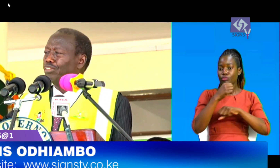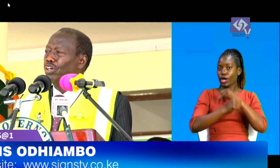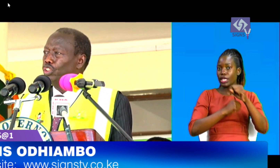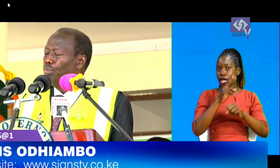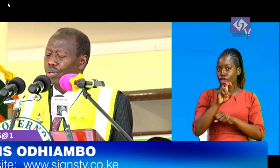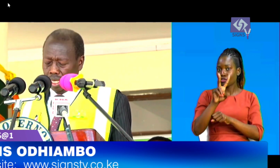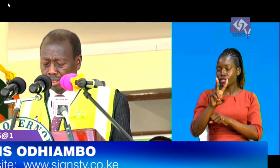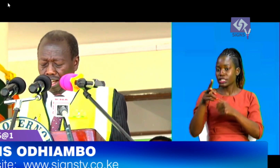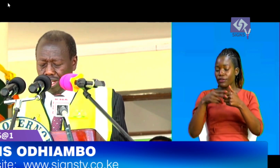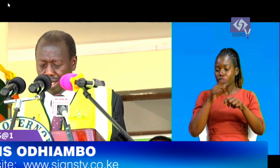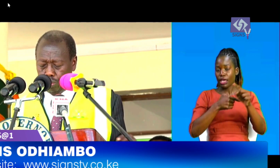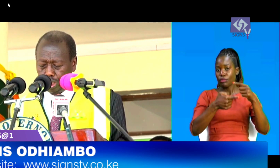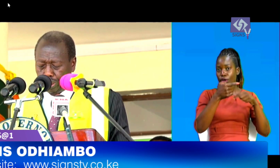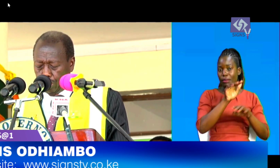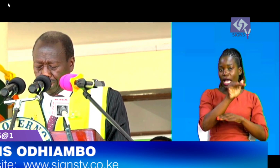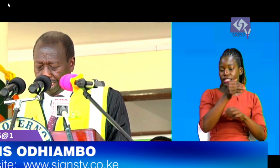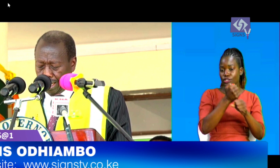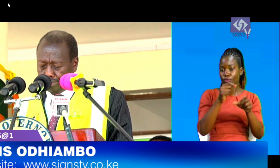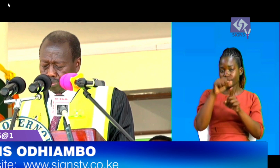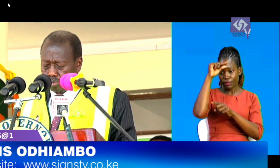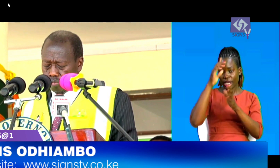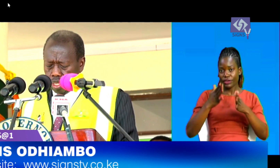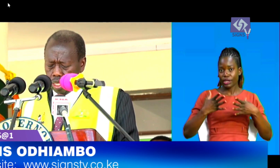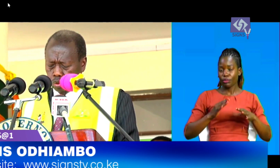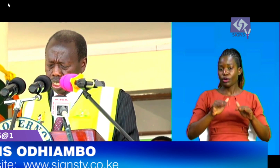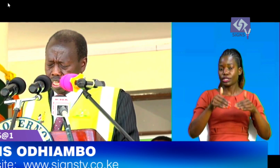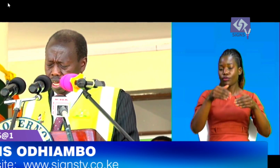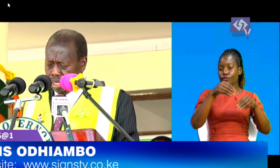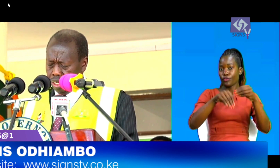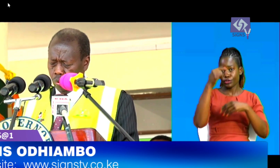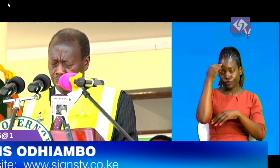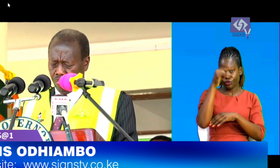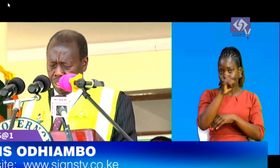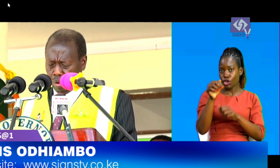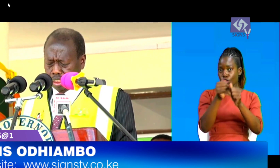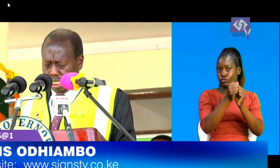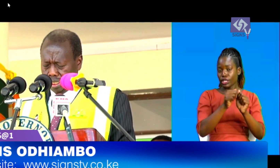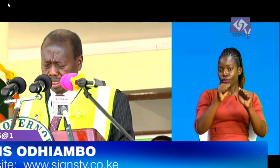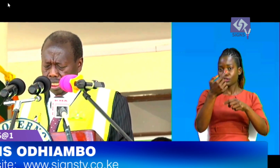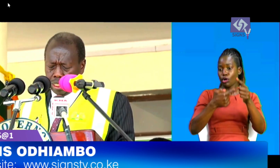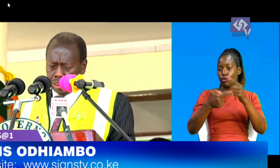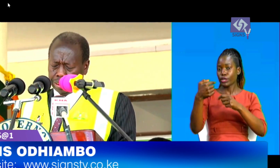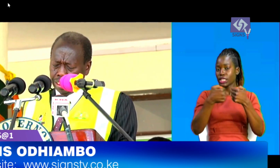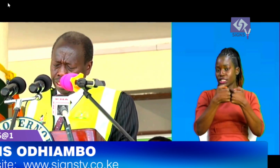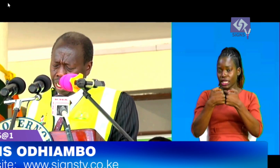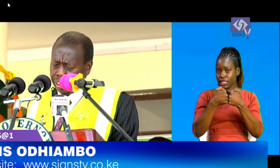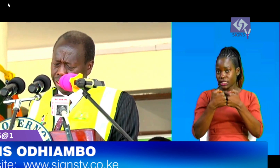for a job as governor, watu watakupatia. Together, we can overcome challenges. It is in this regard that I